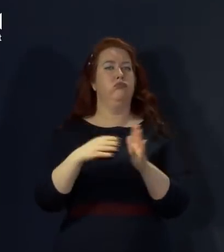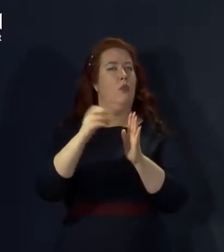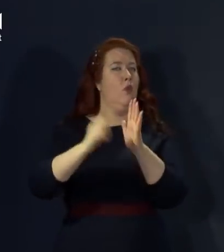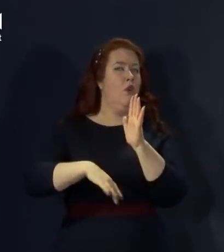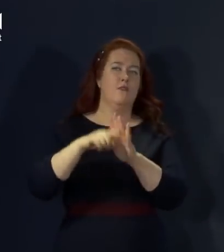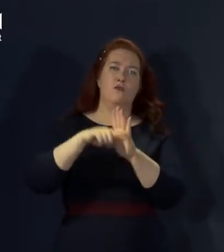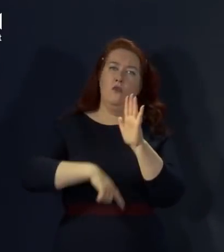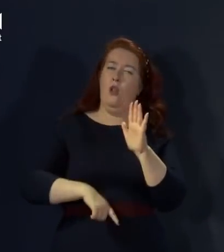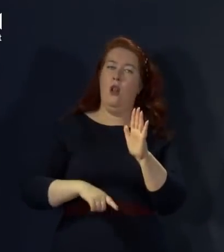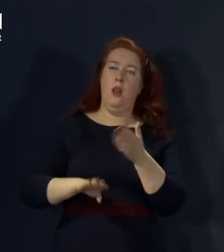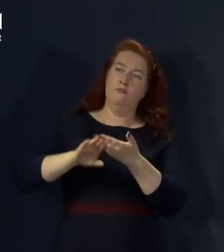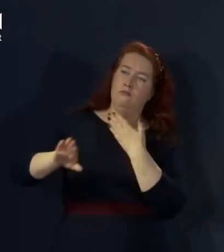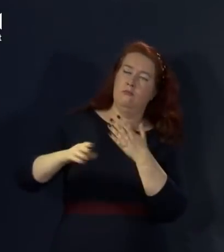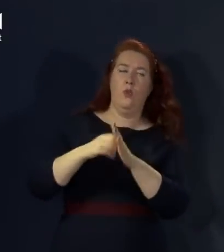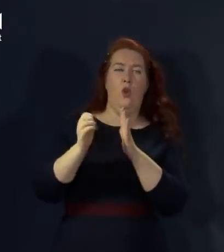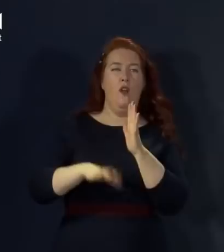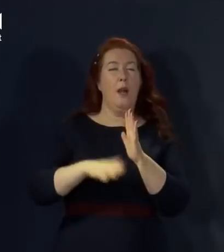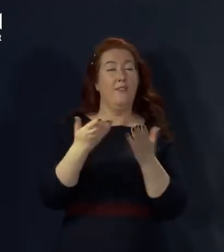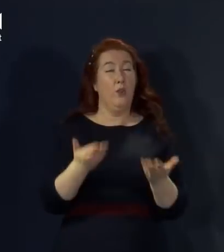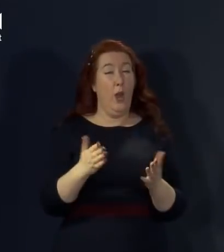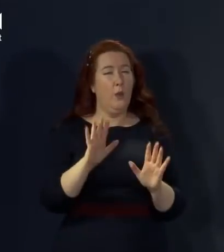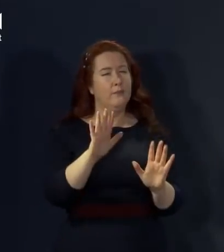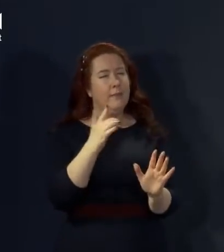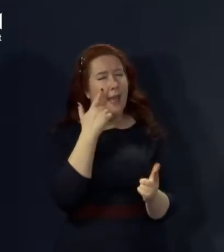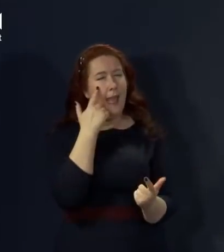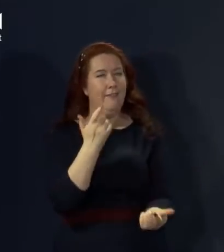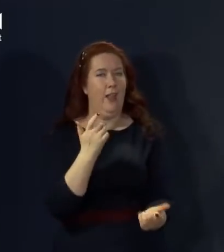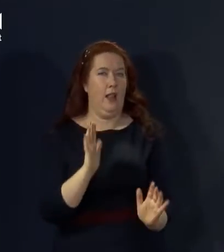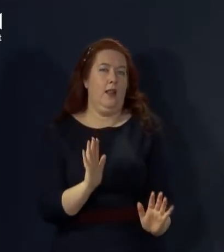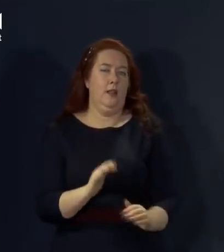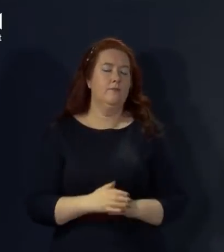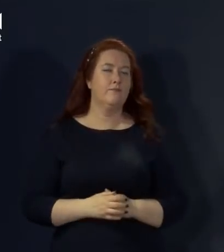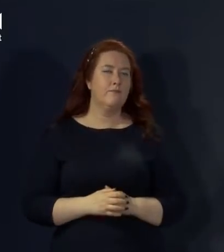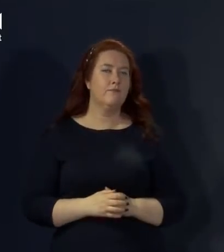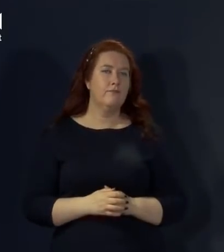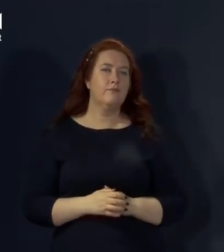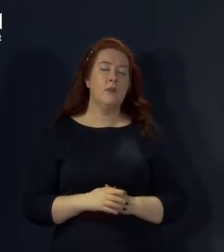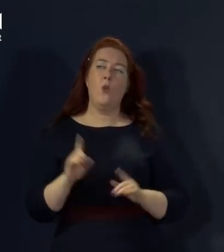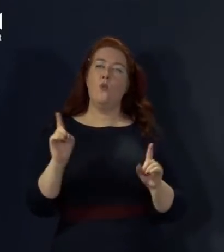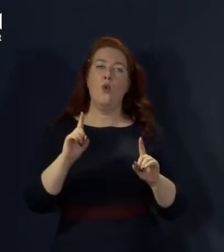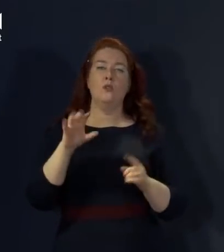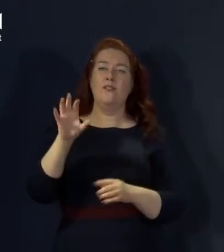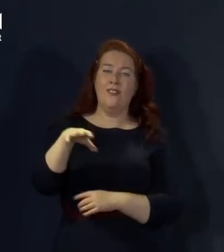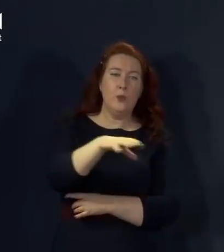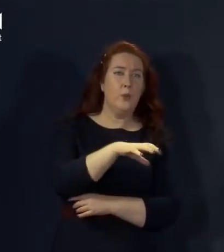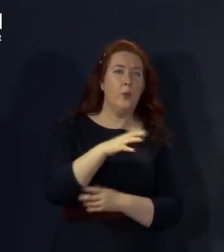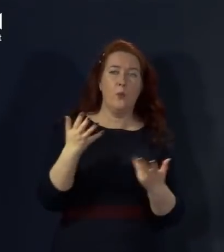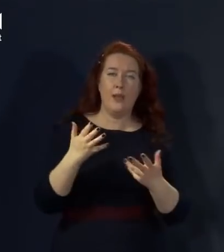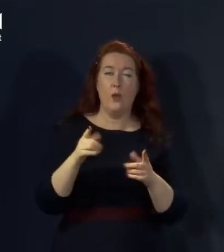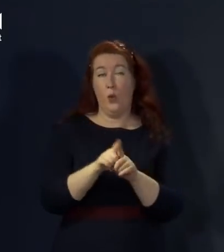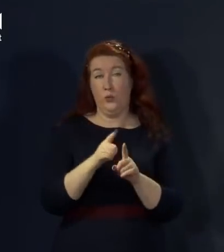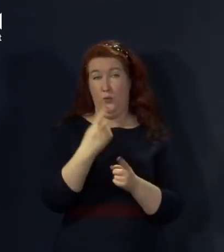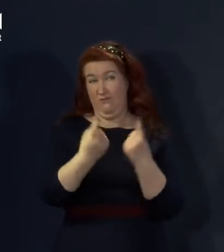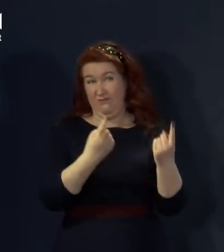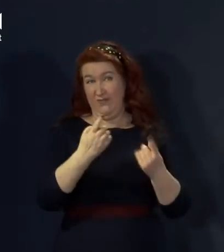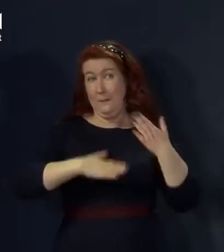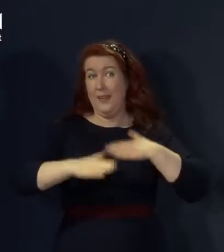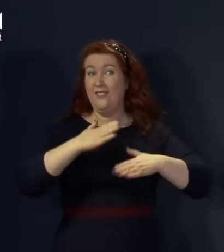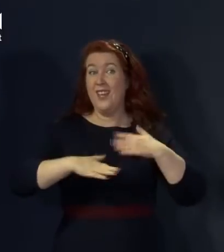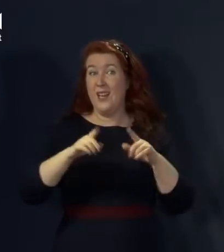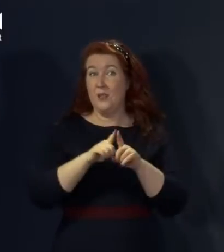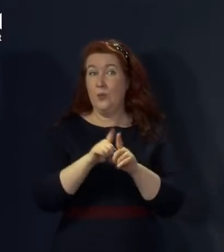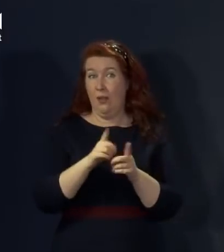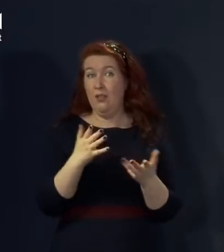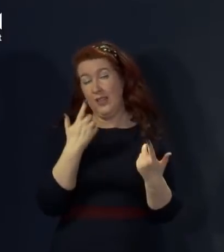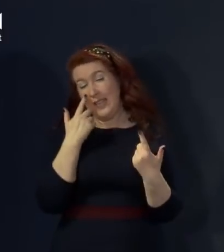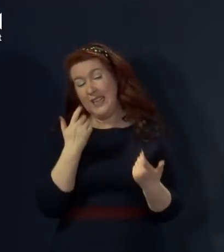for now, just be careful and cautious, both in the settings that we're allowing it in, but also in how you choose to behave as an